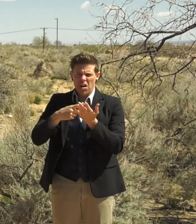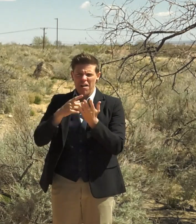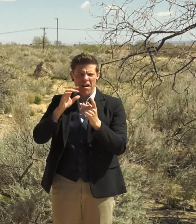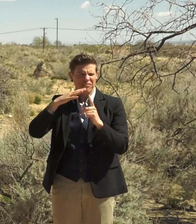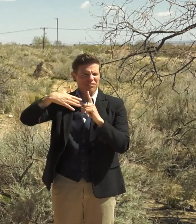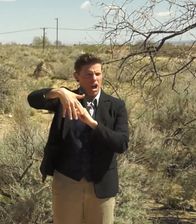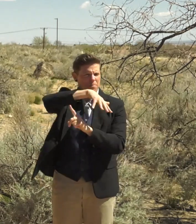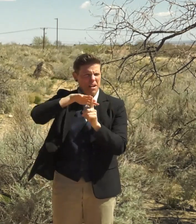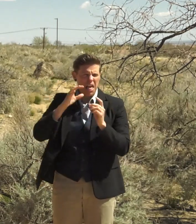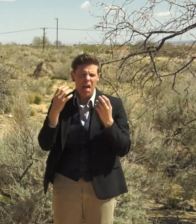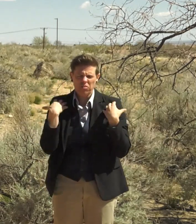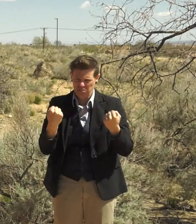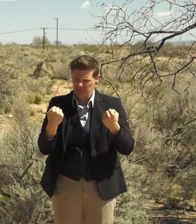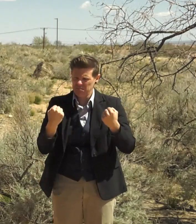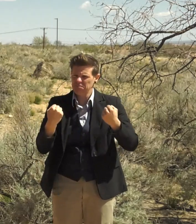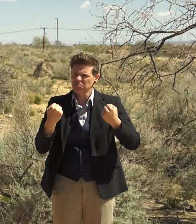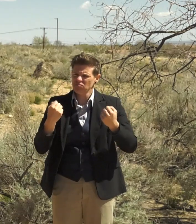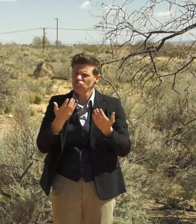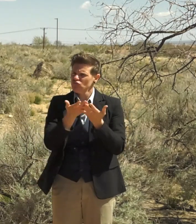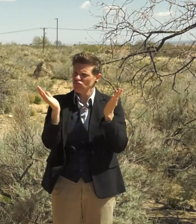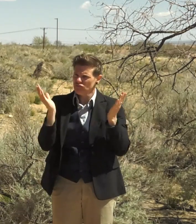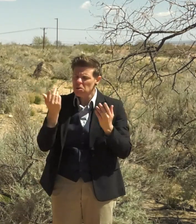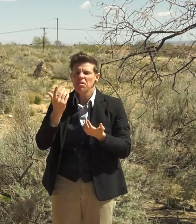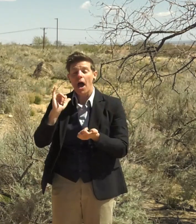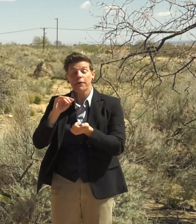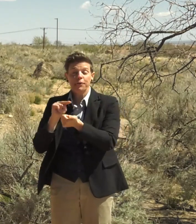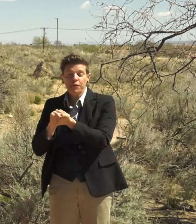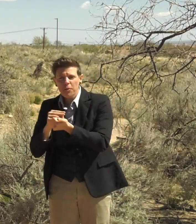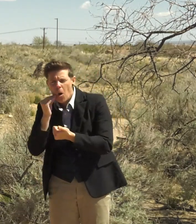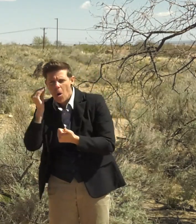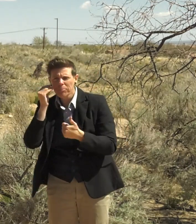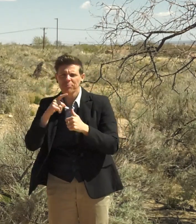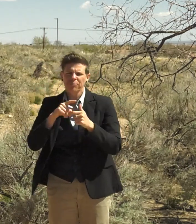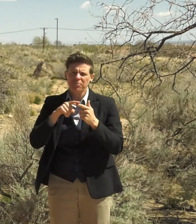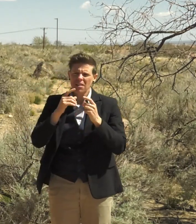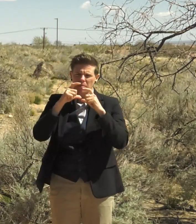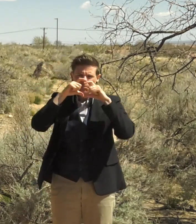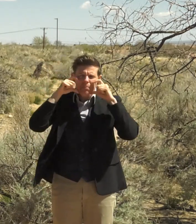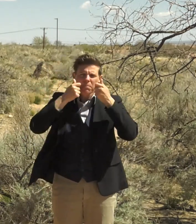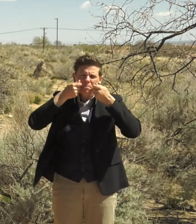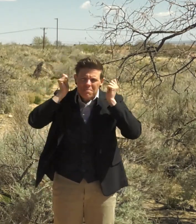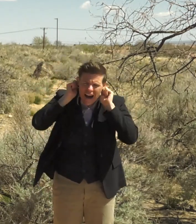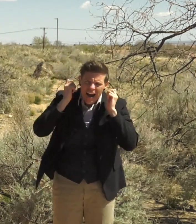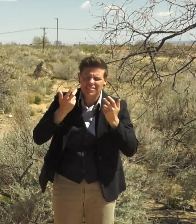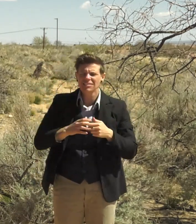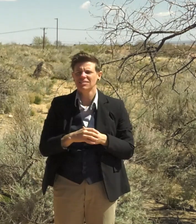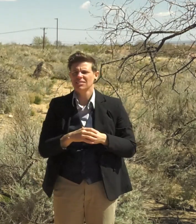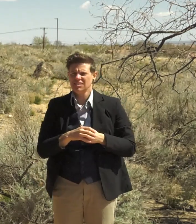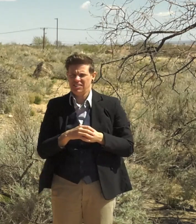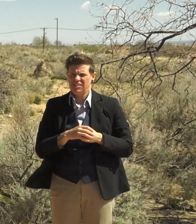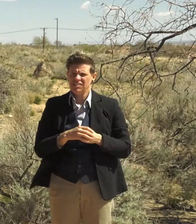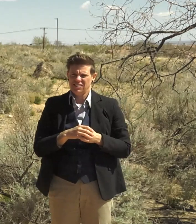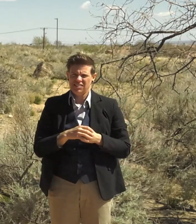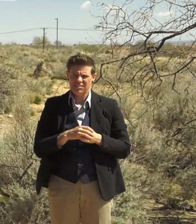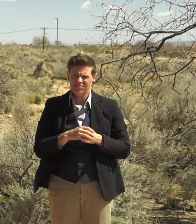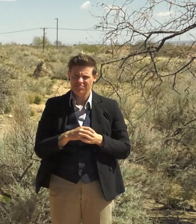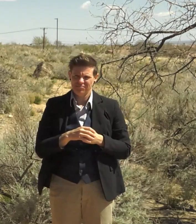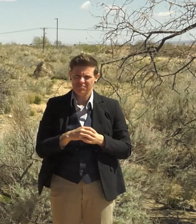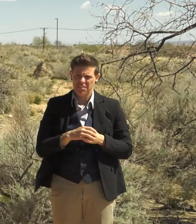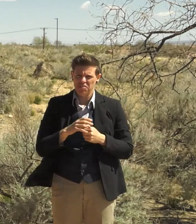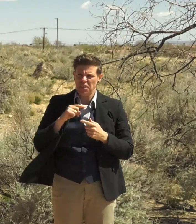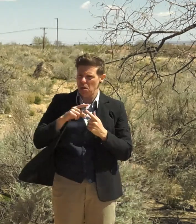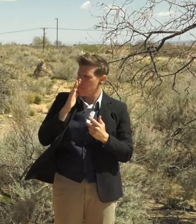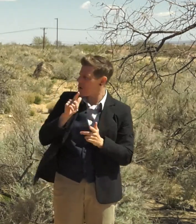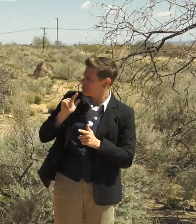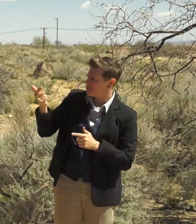aspect with respect to nursing homes and face coverings. And then we'll go to our counselor, and then we will go to solid waste, and then we'll go to open